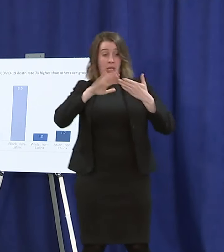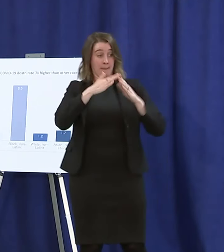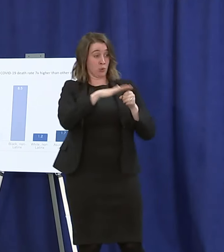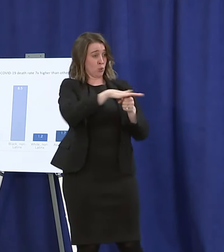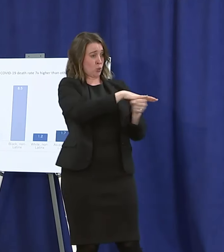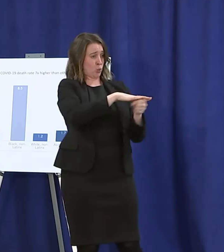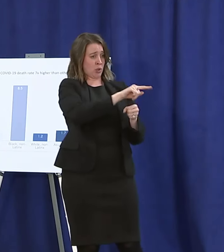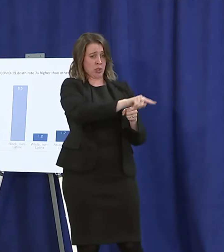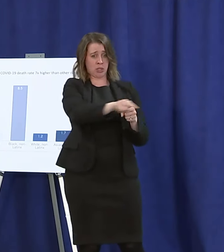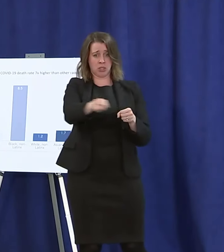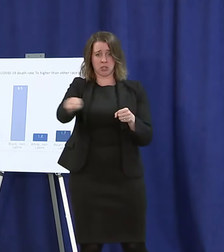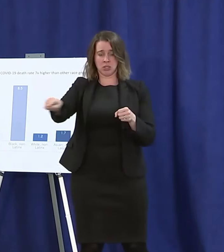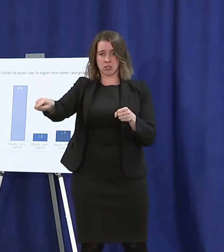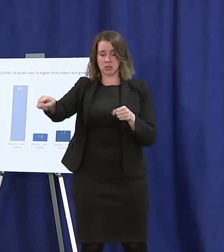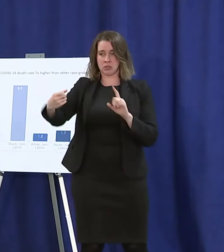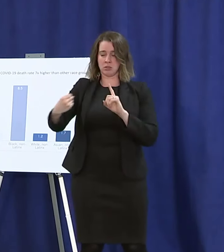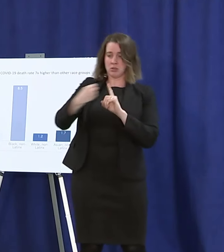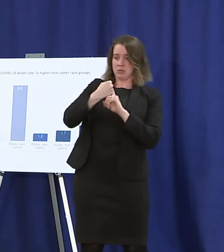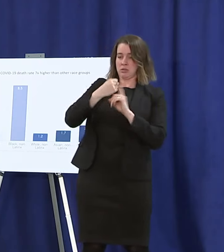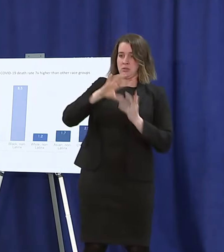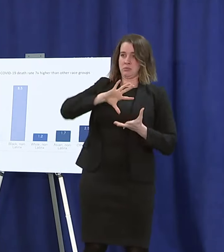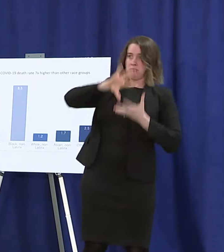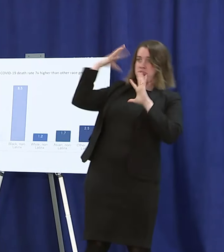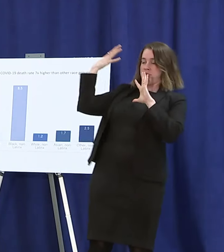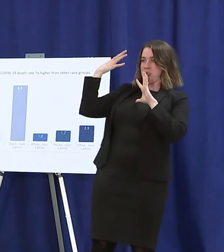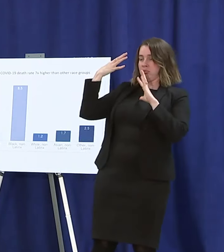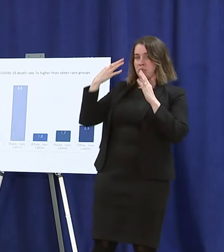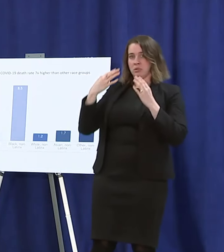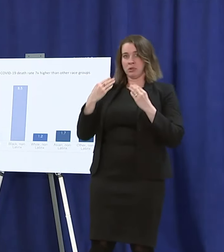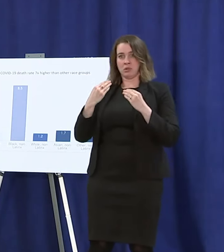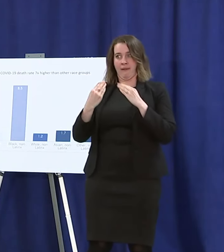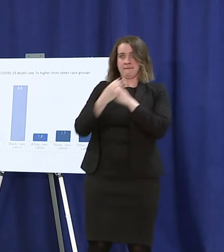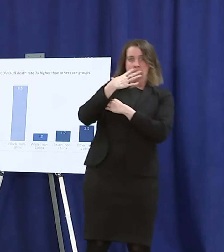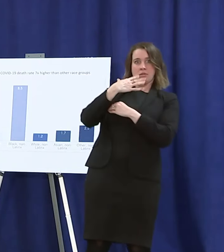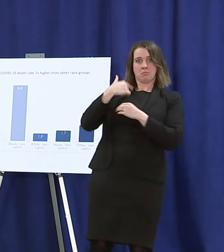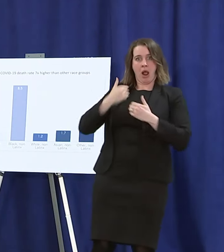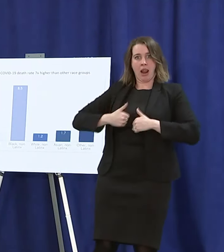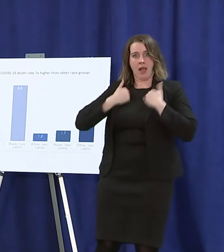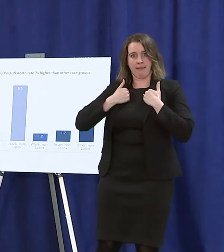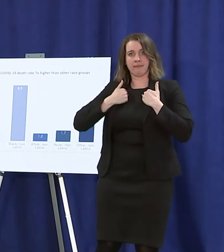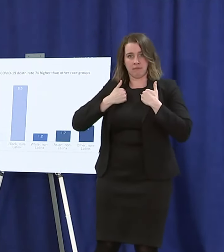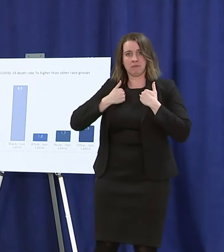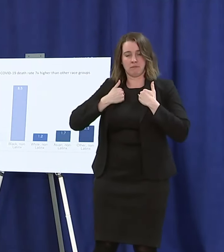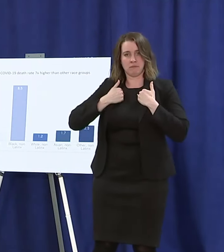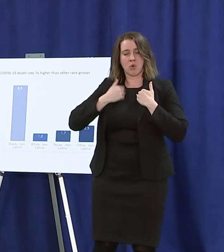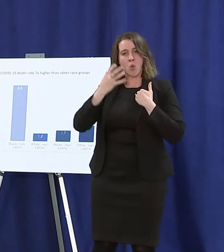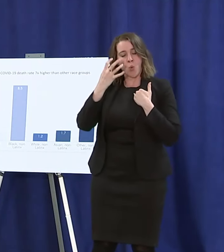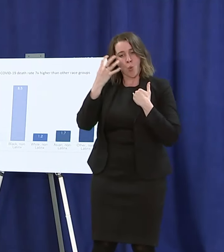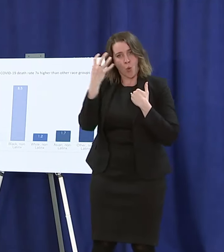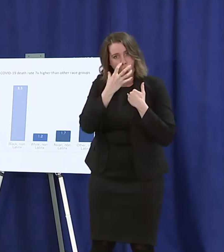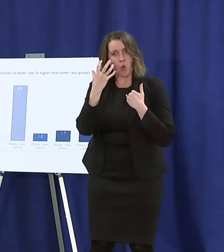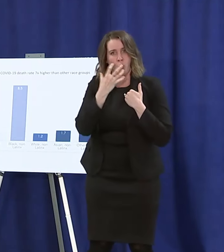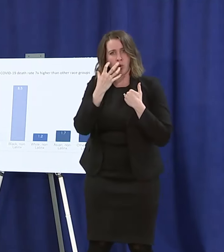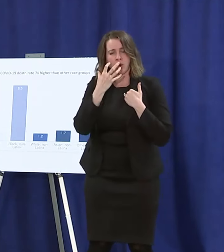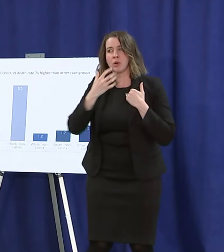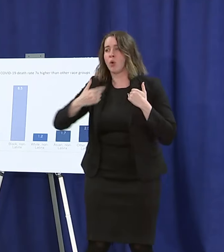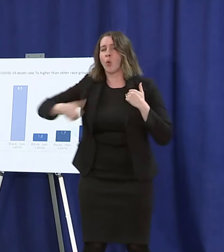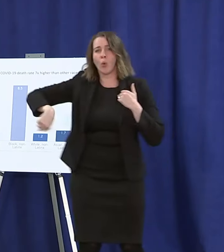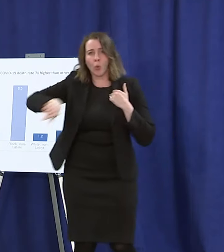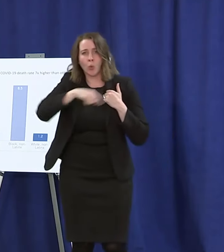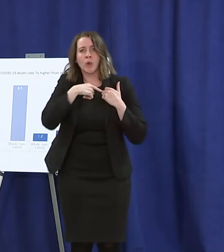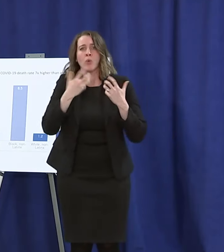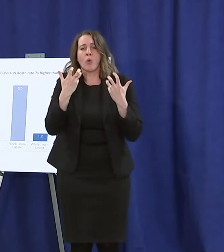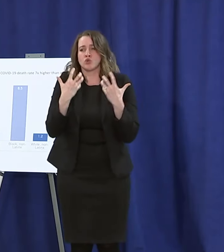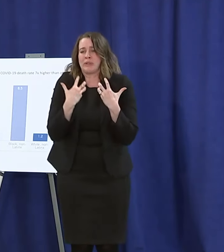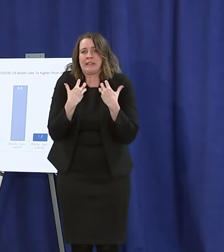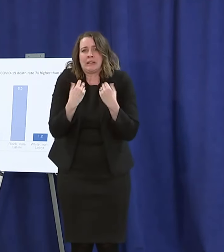irreparably touched in this moment. Let us be the balm that heals the wounds that